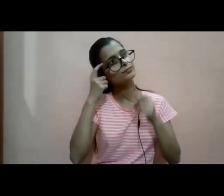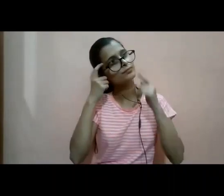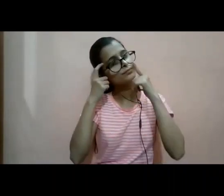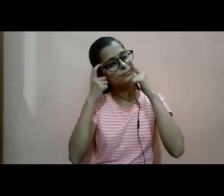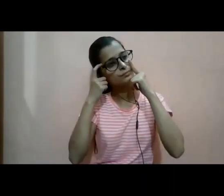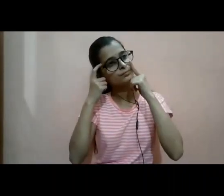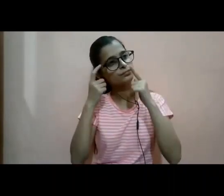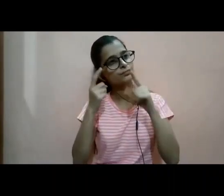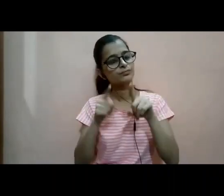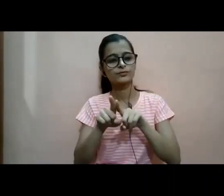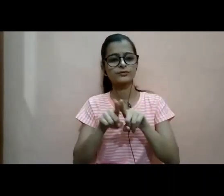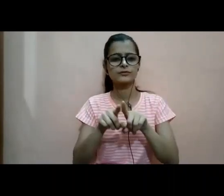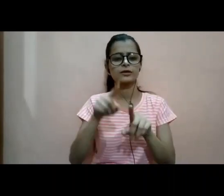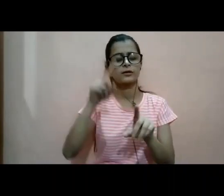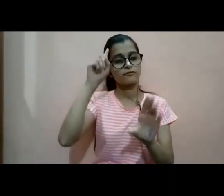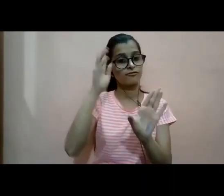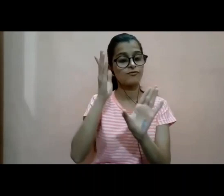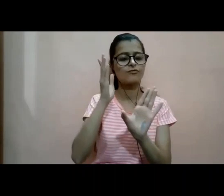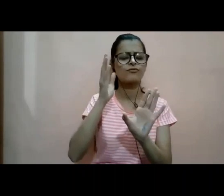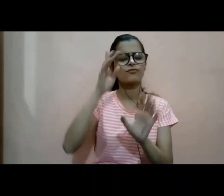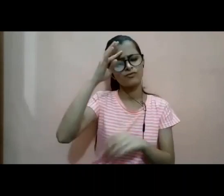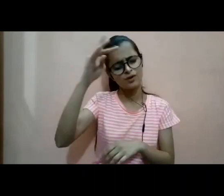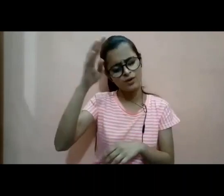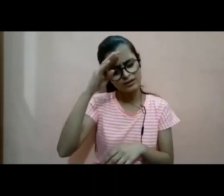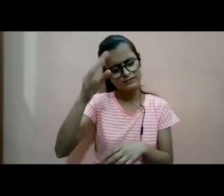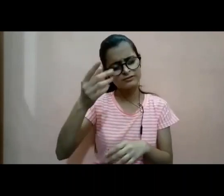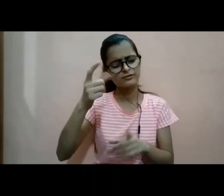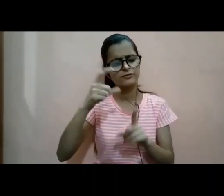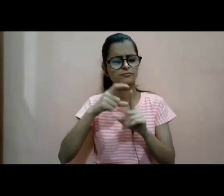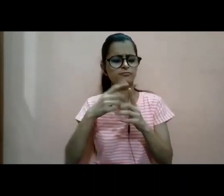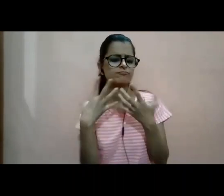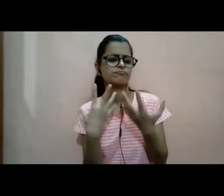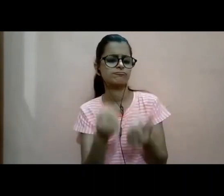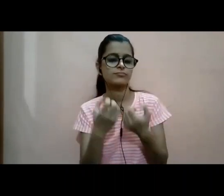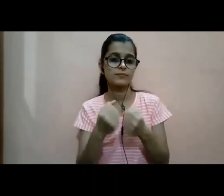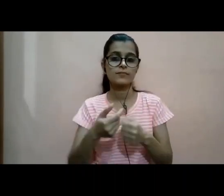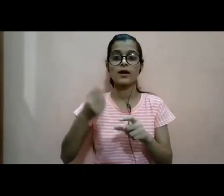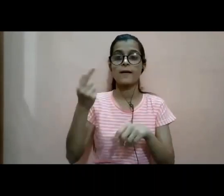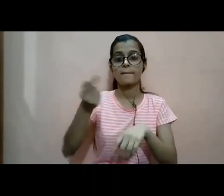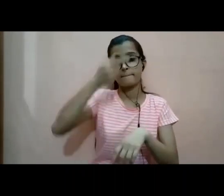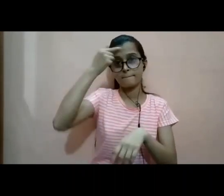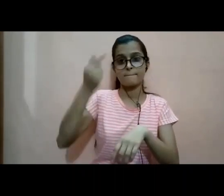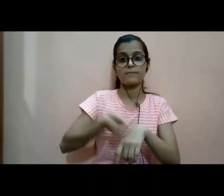of any philosophy of desire, there's an opportunity to